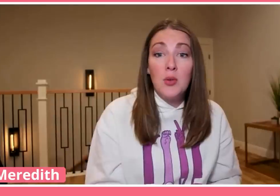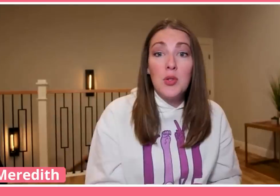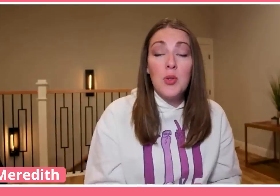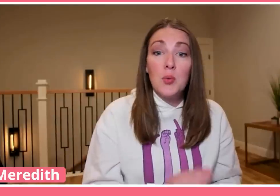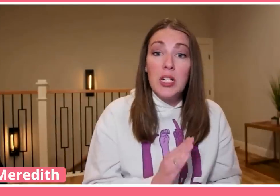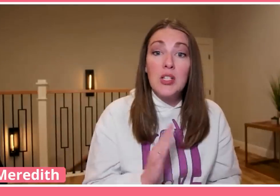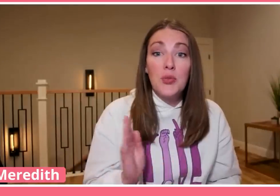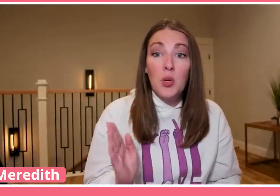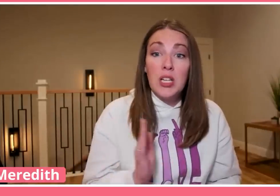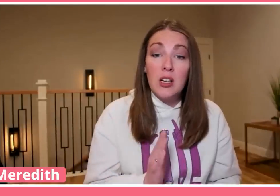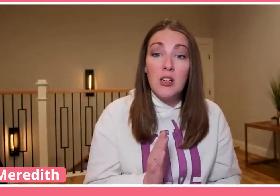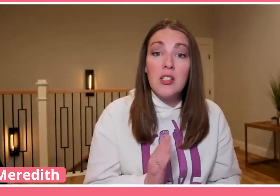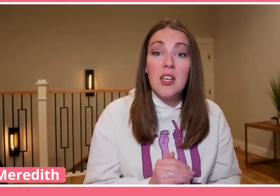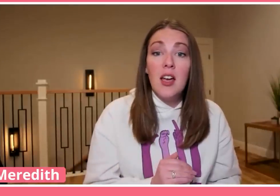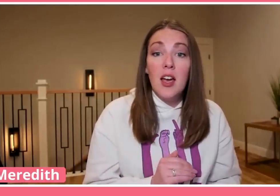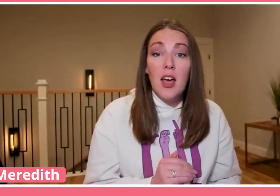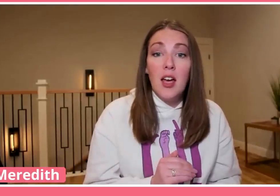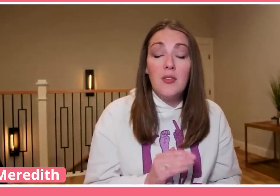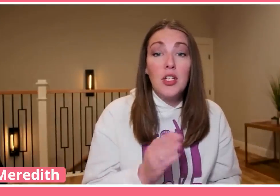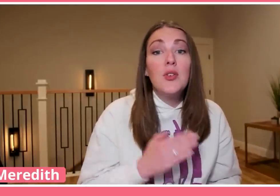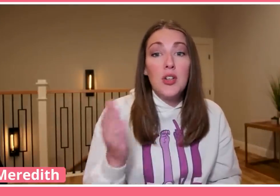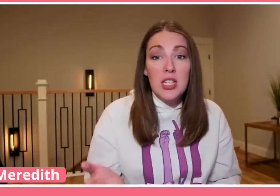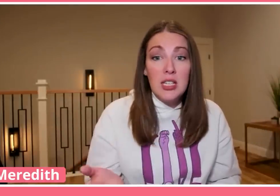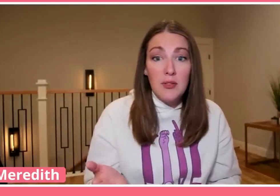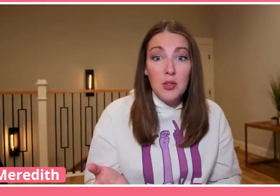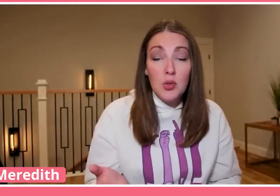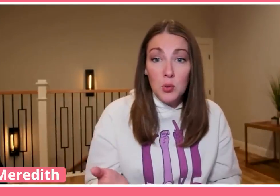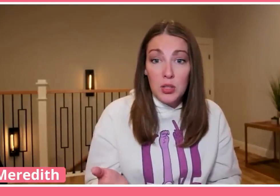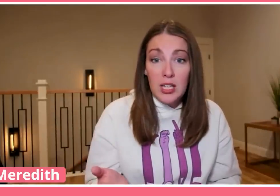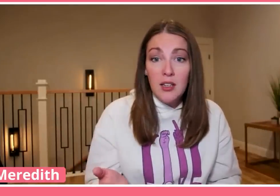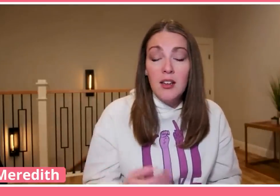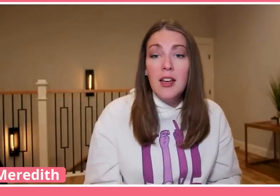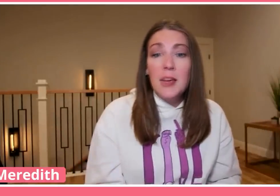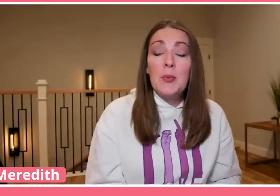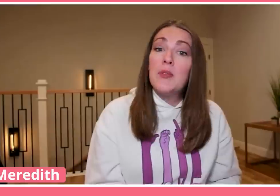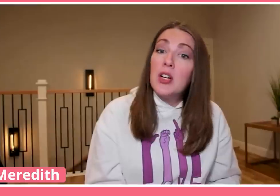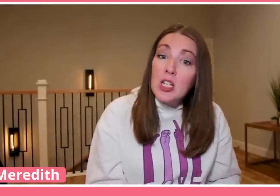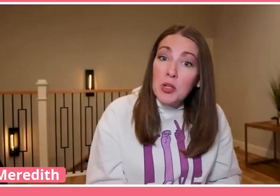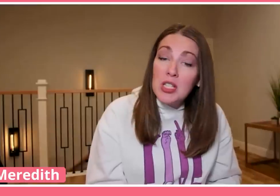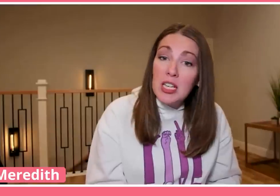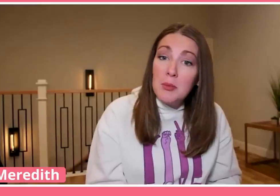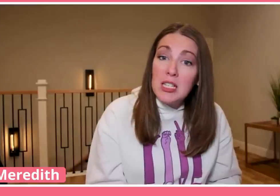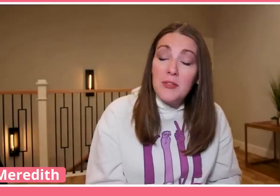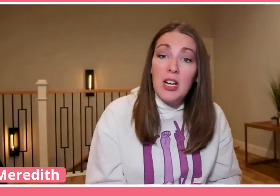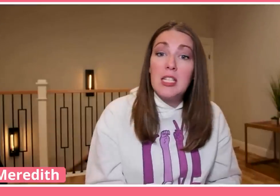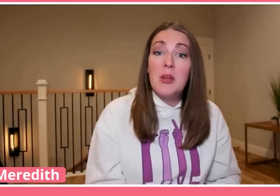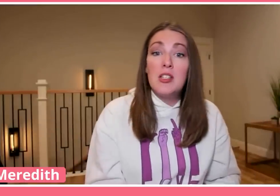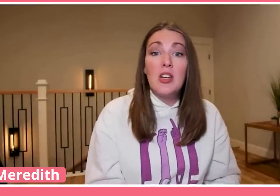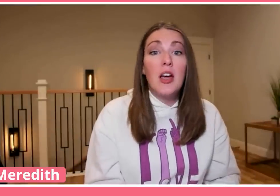three to four years university level schooling. But for each person, it can be different. It depends on how